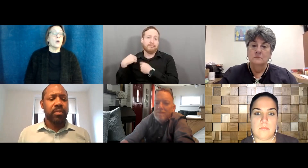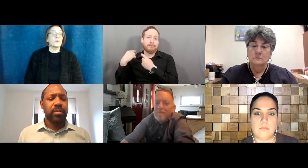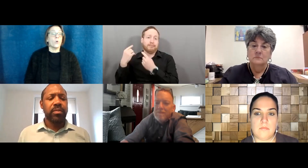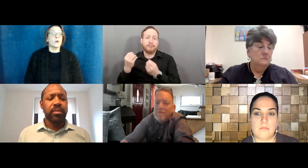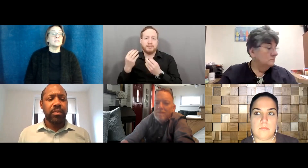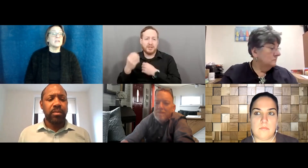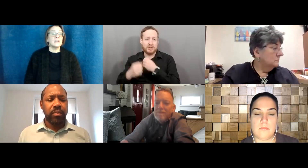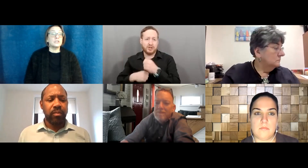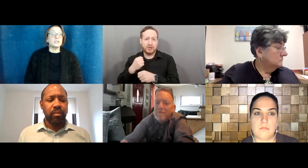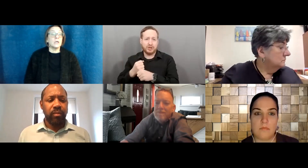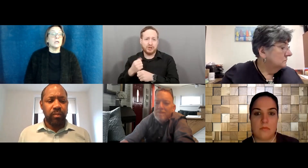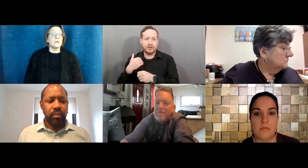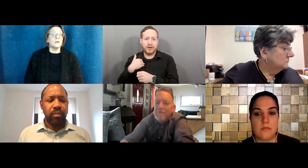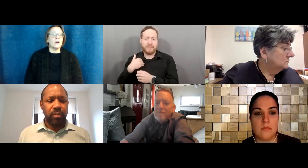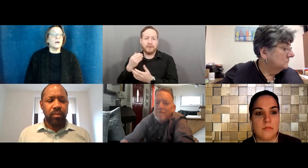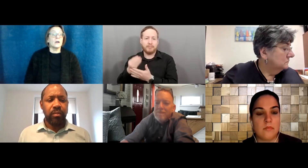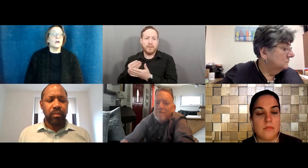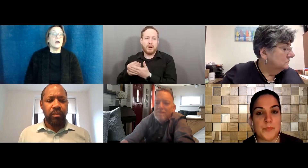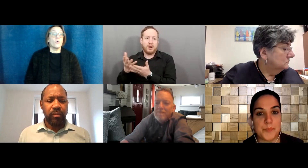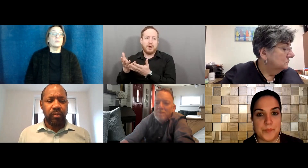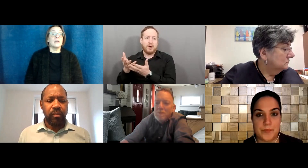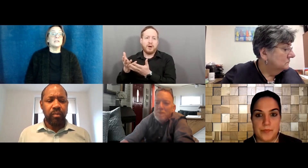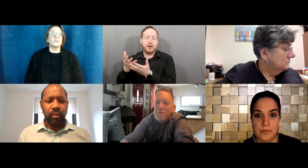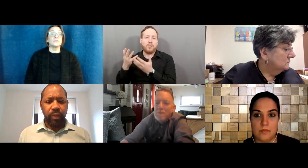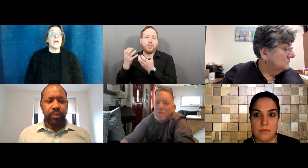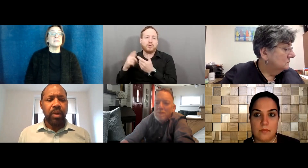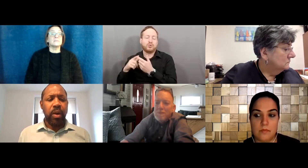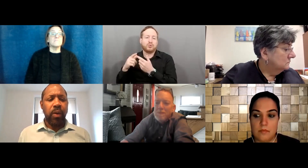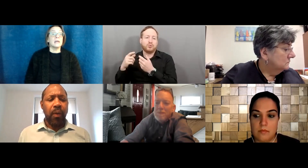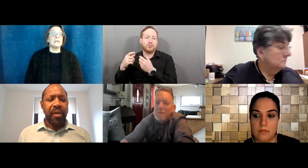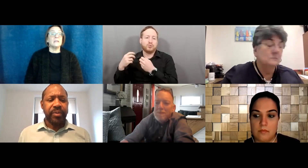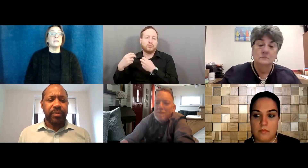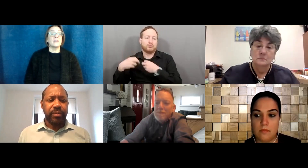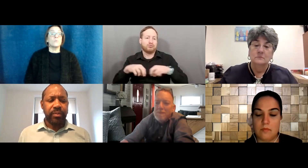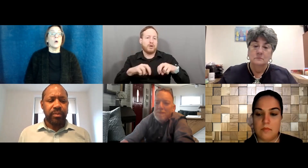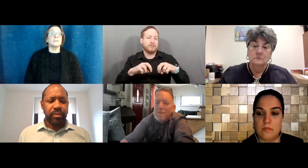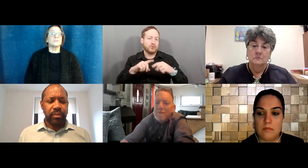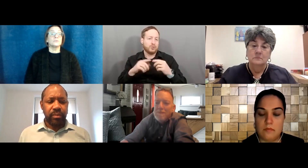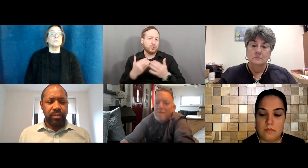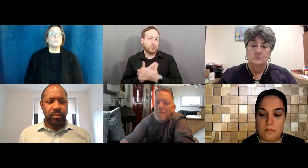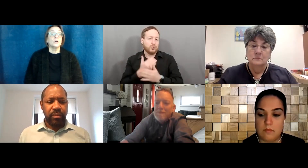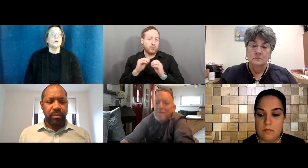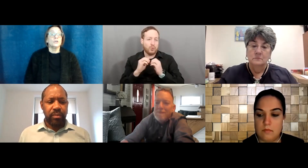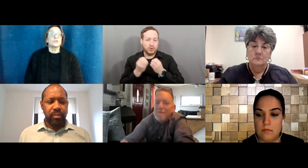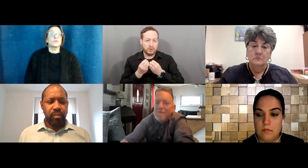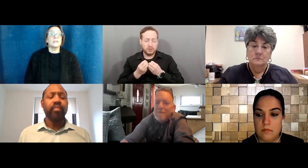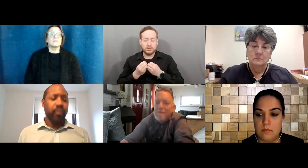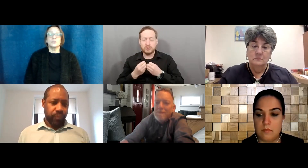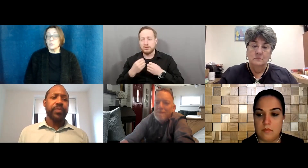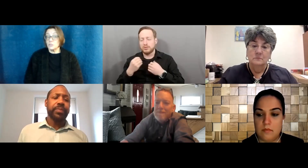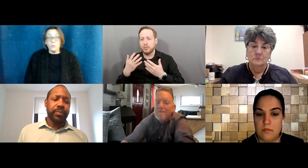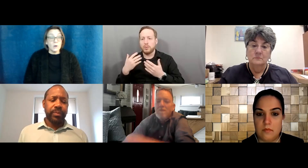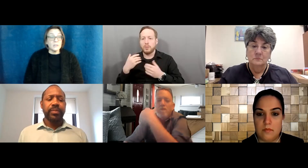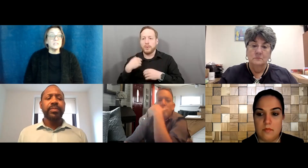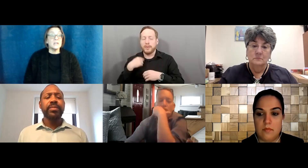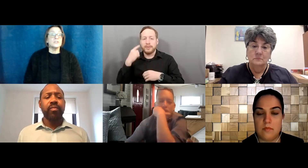some other organization over many years has money that they want to transfer to